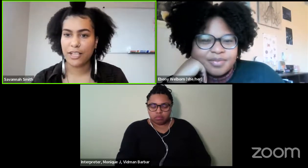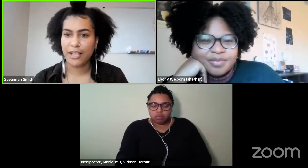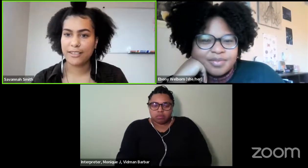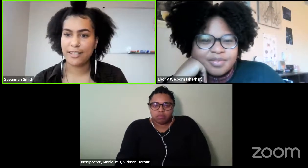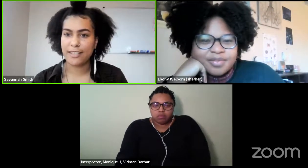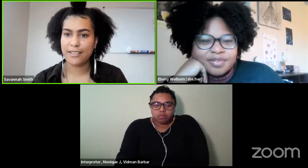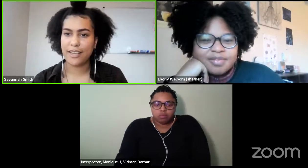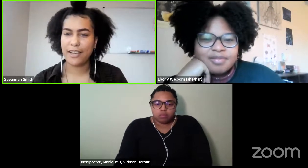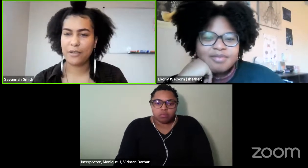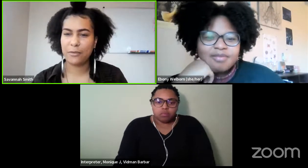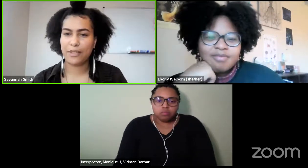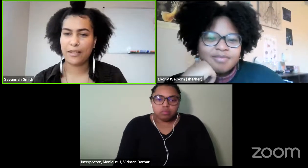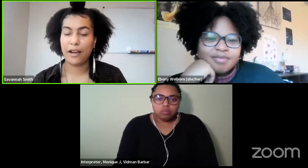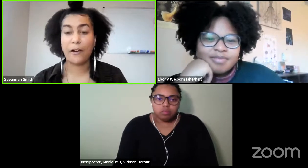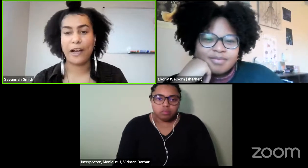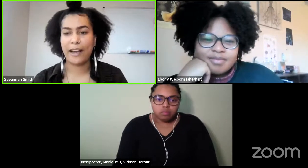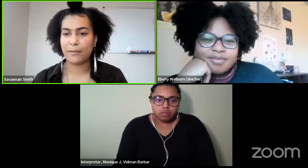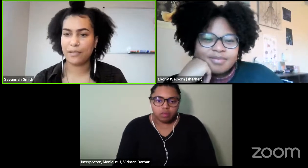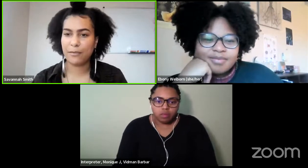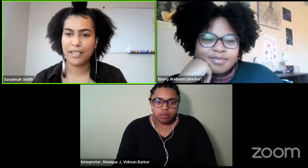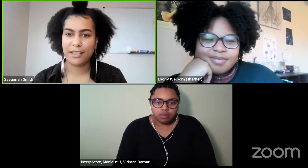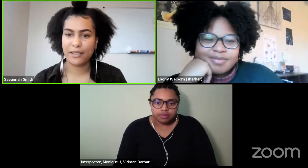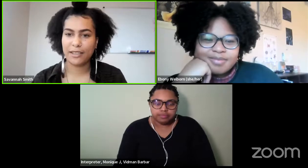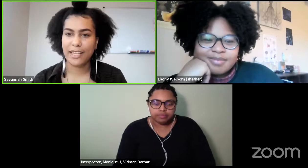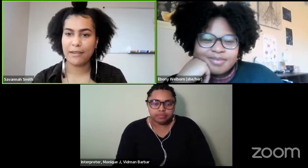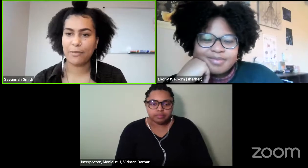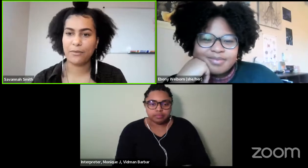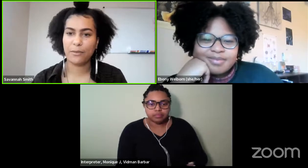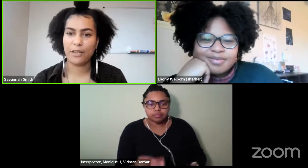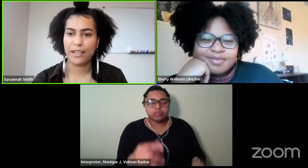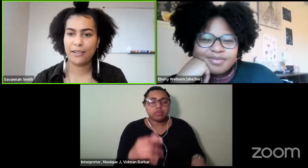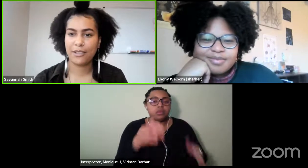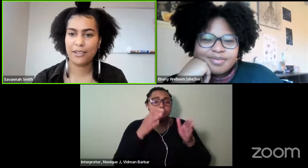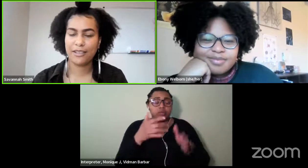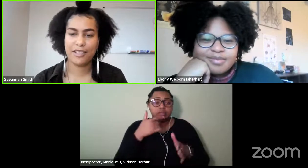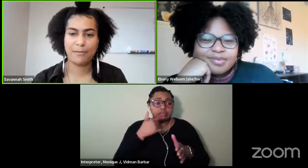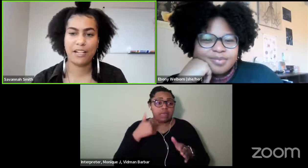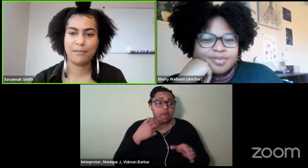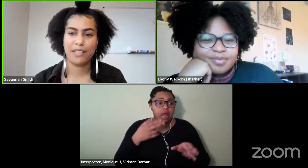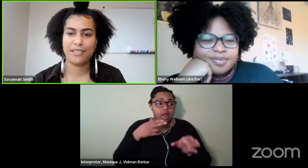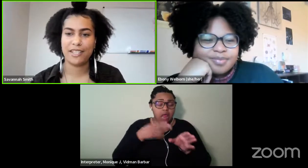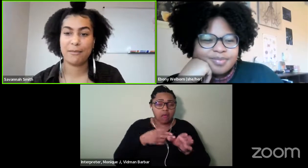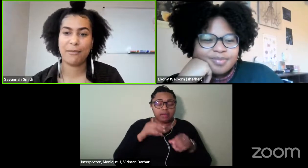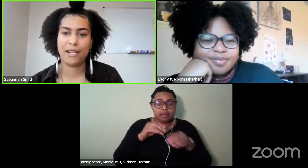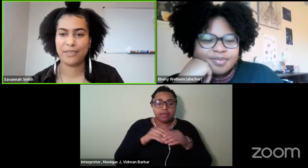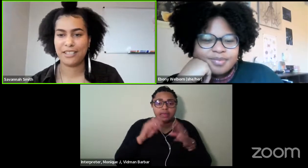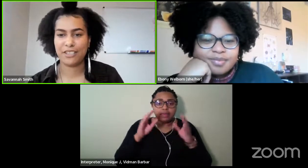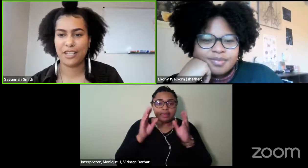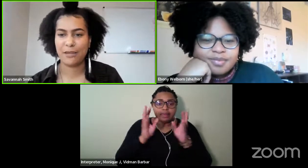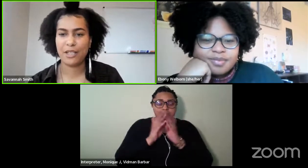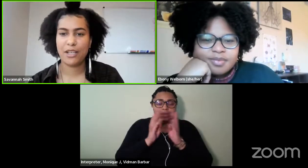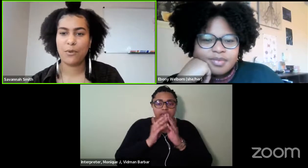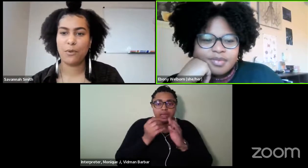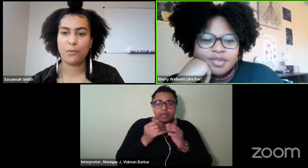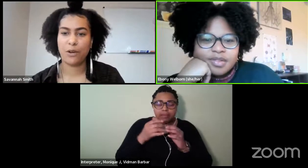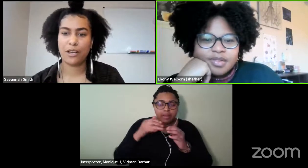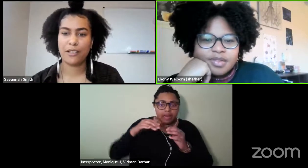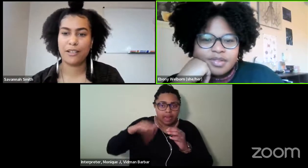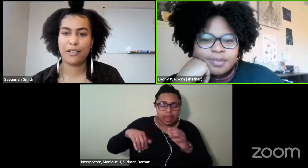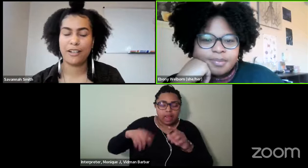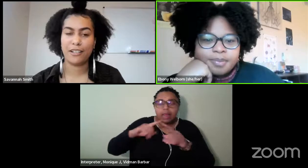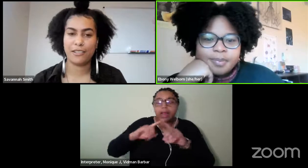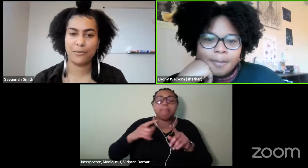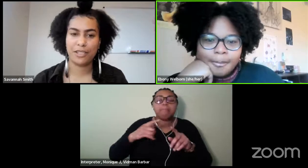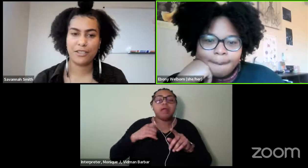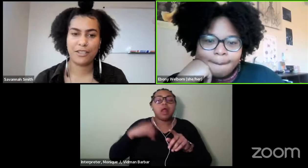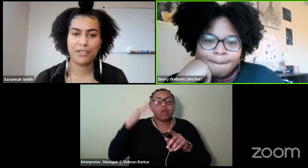Andrea in the chat says, I hopped in the meeting a little late, but from what I have heard, this inspires me to expand my relationship with